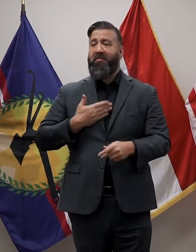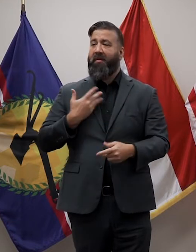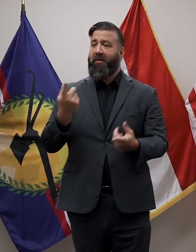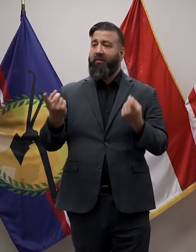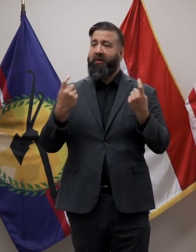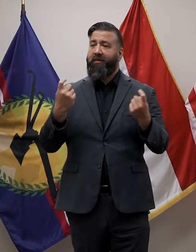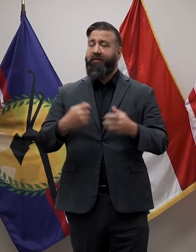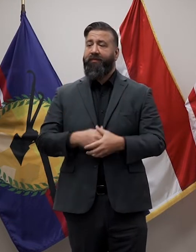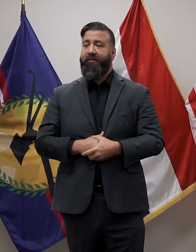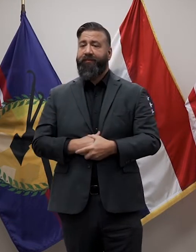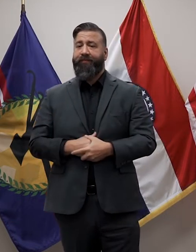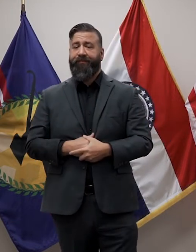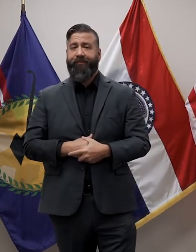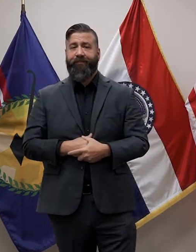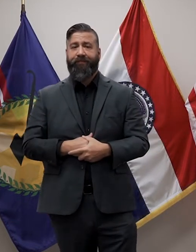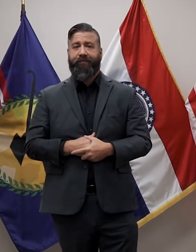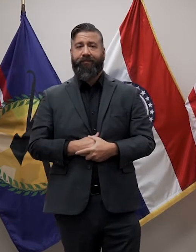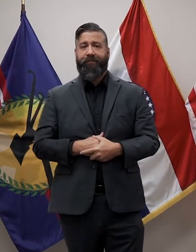any questions.